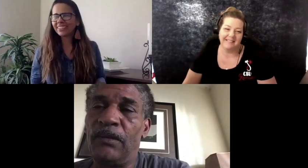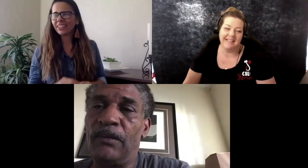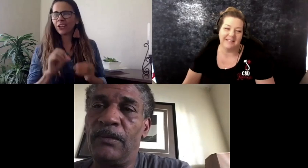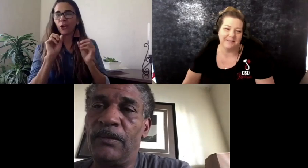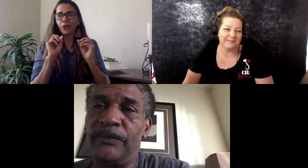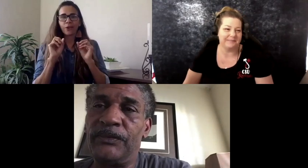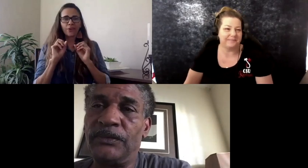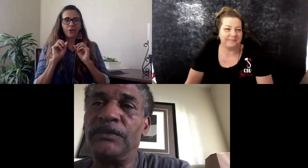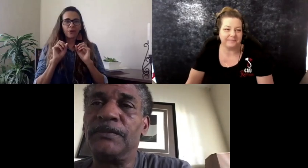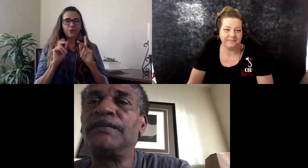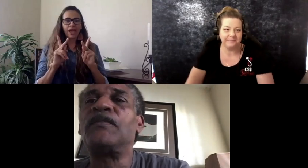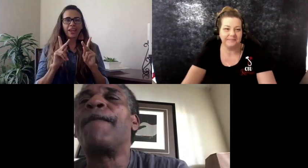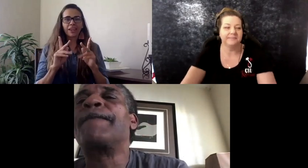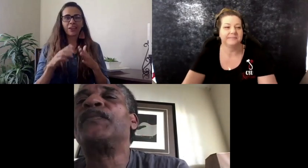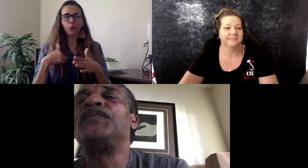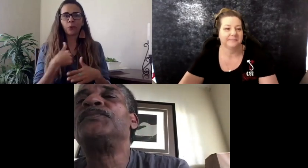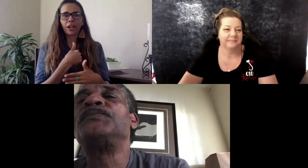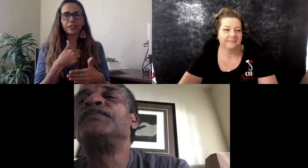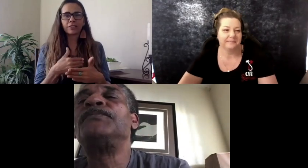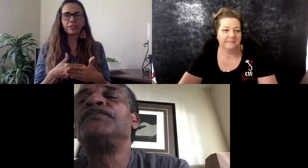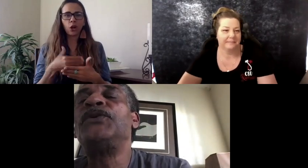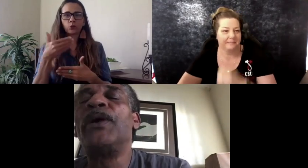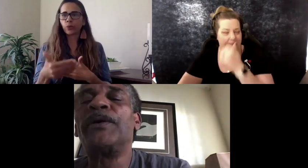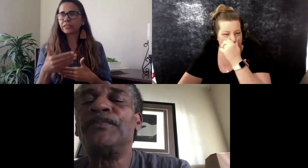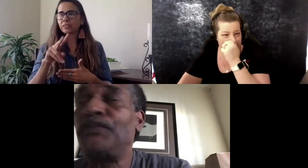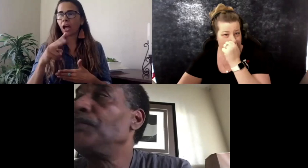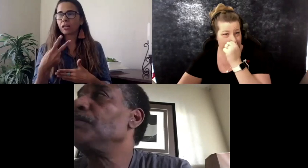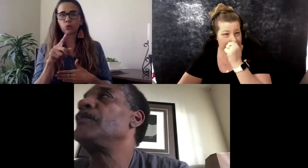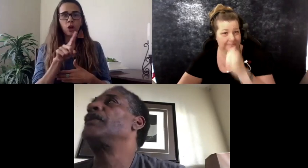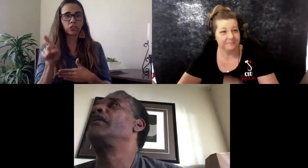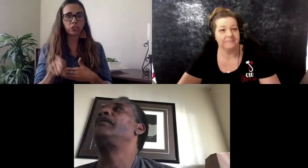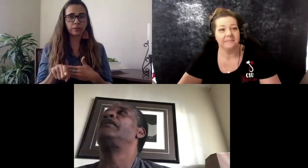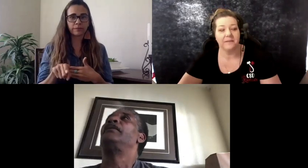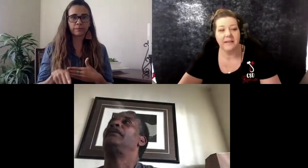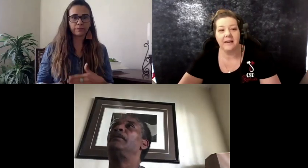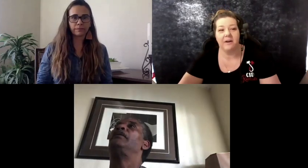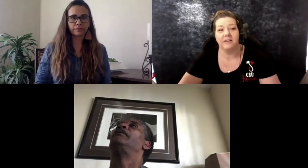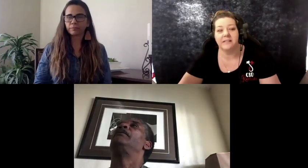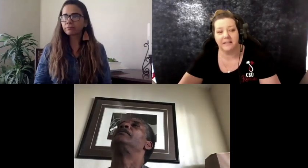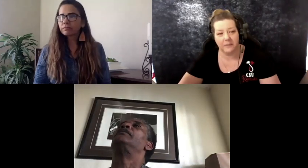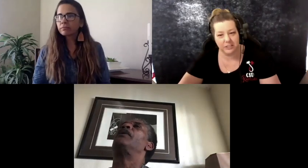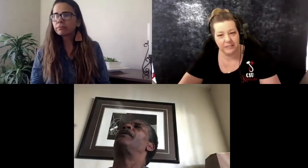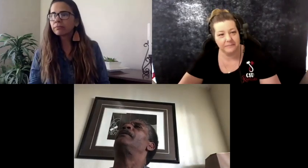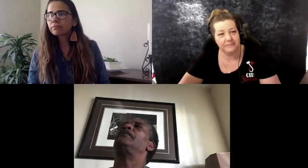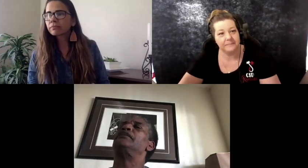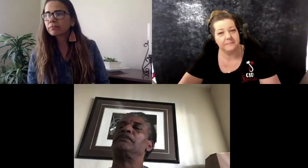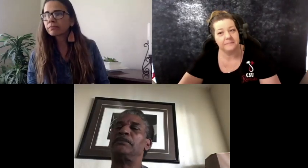Excellent. Thank you. Mm-hmm. You're welcome. Okay, now our second